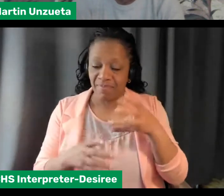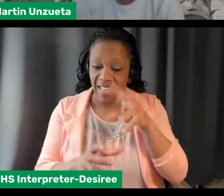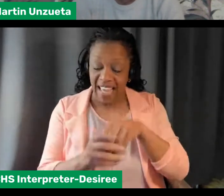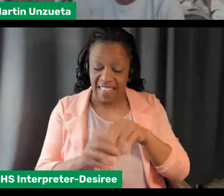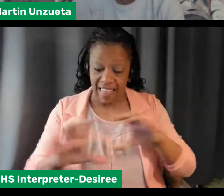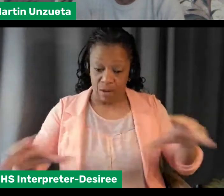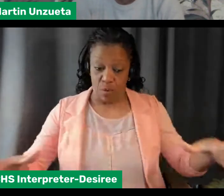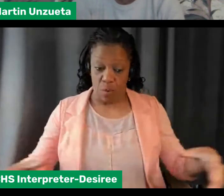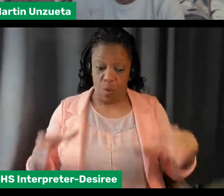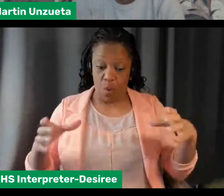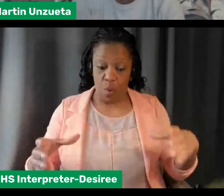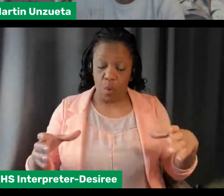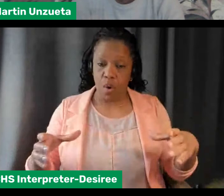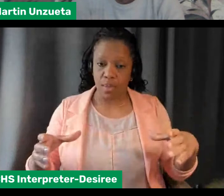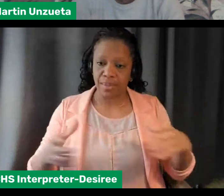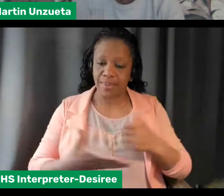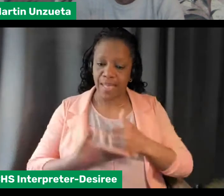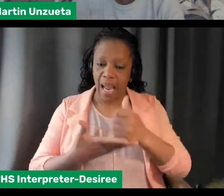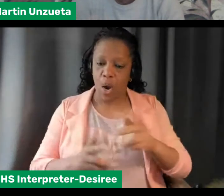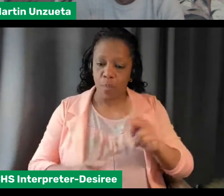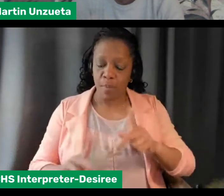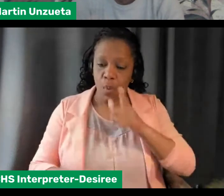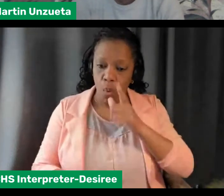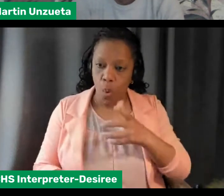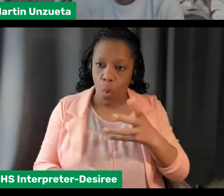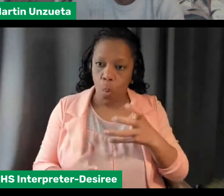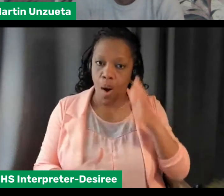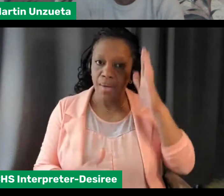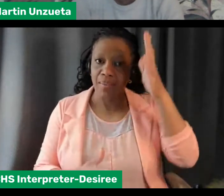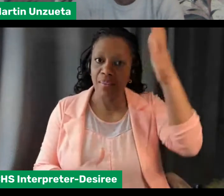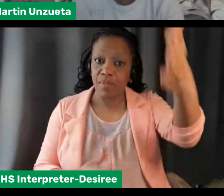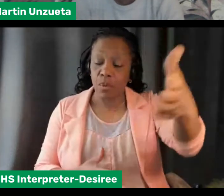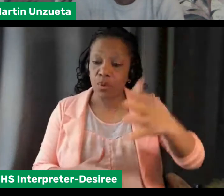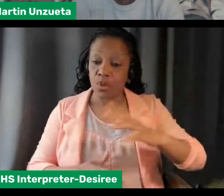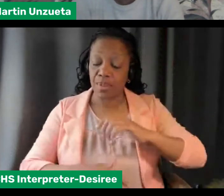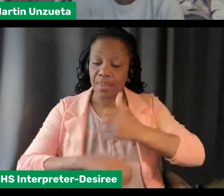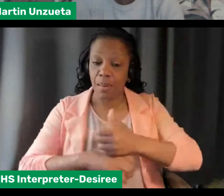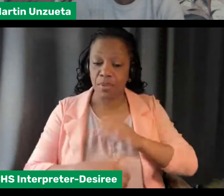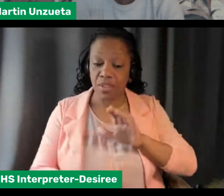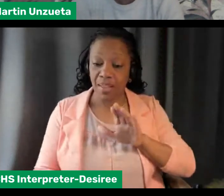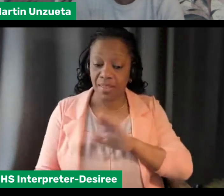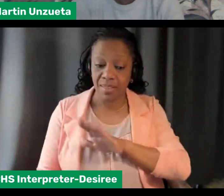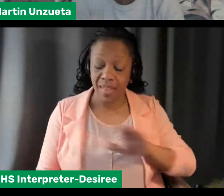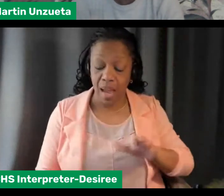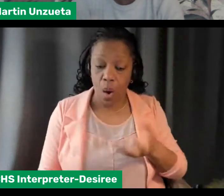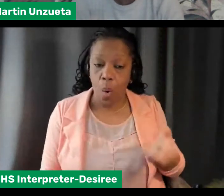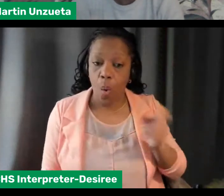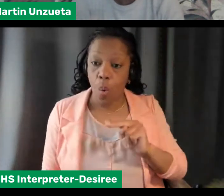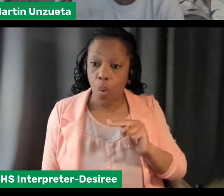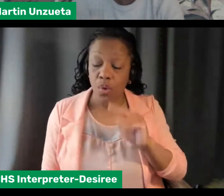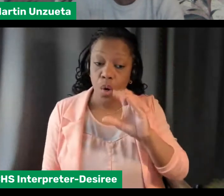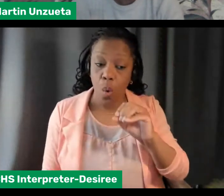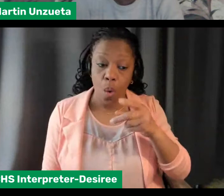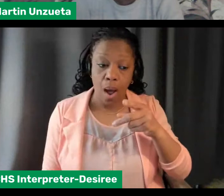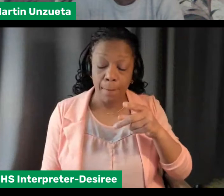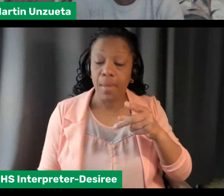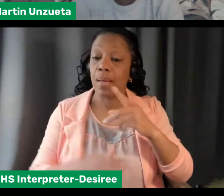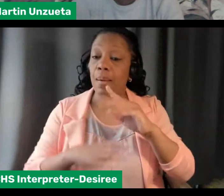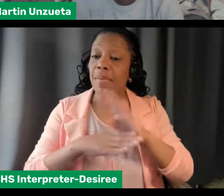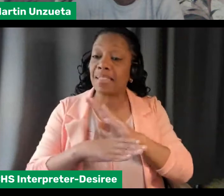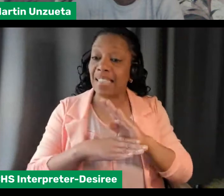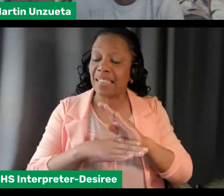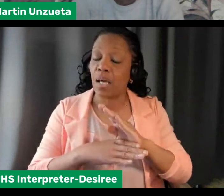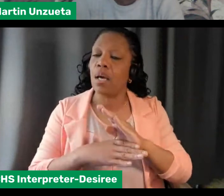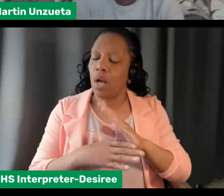are interested in eventually building their own cooperative business learn the skills in a safe, kind of risk-free